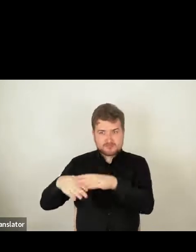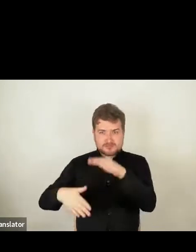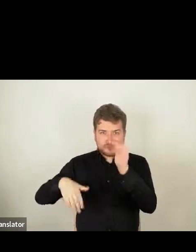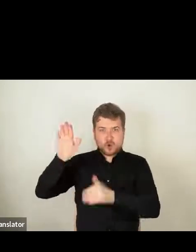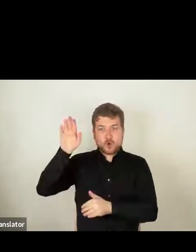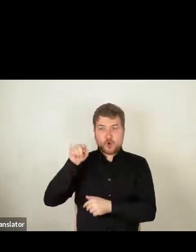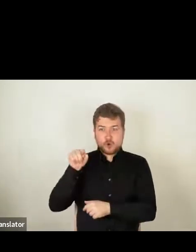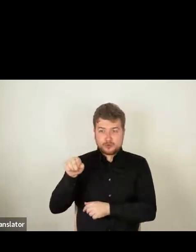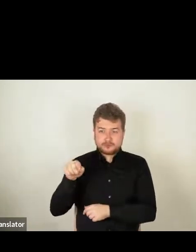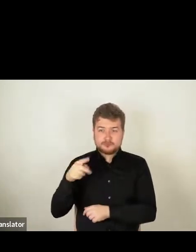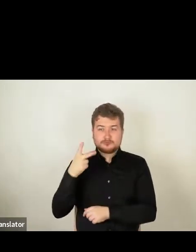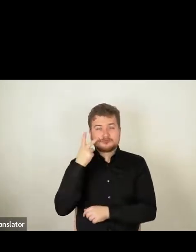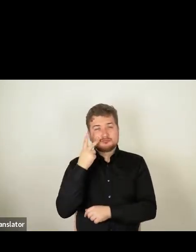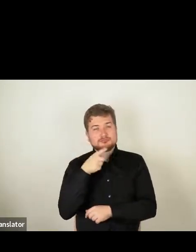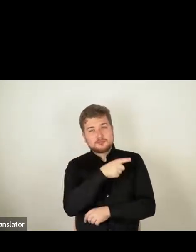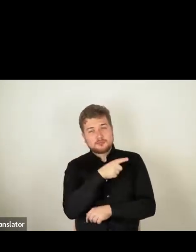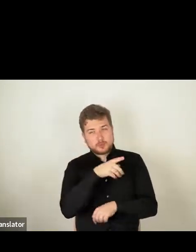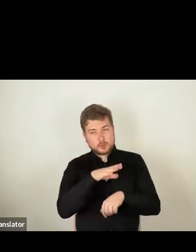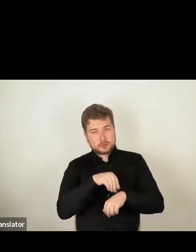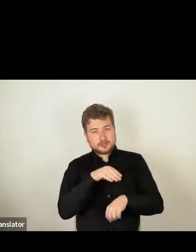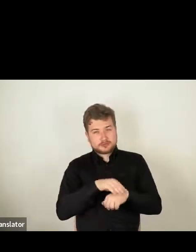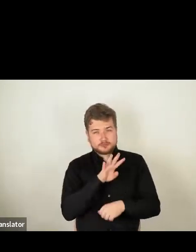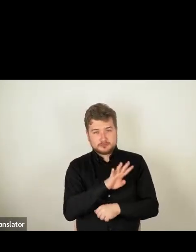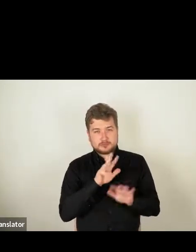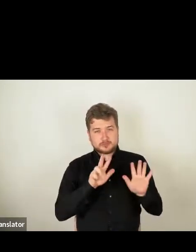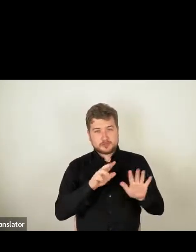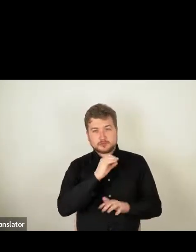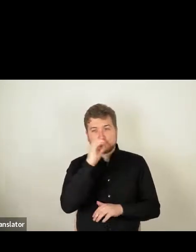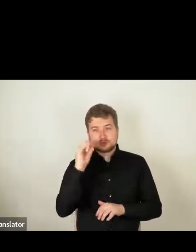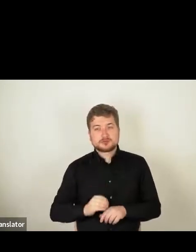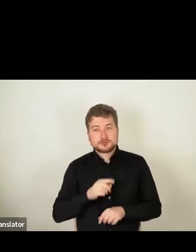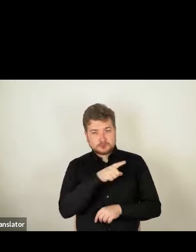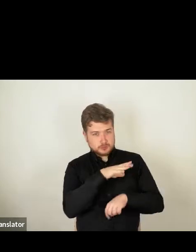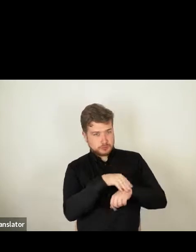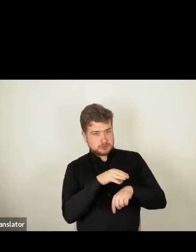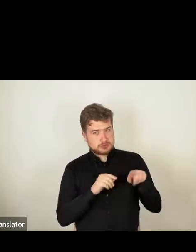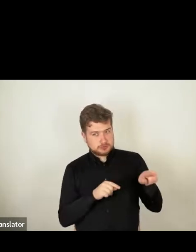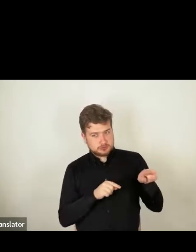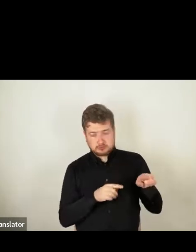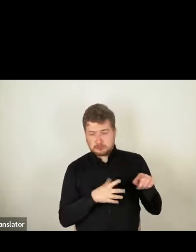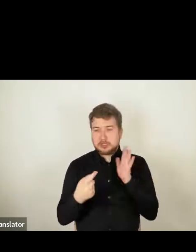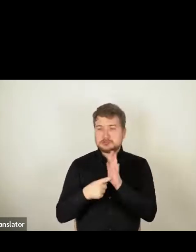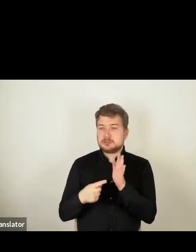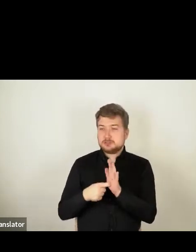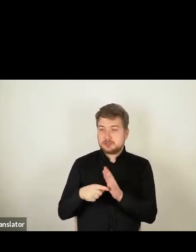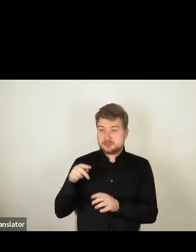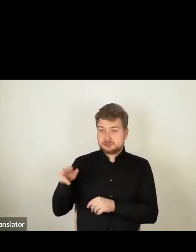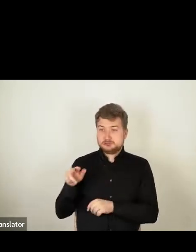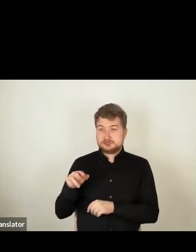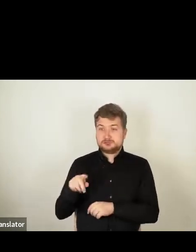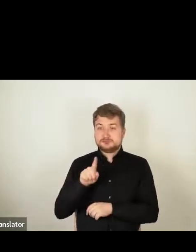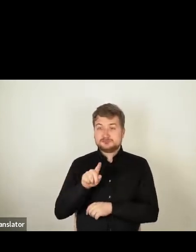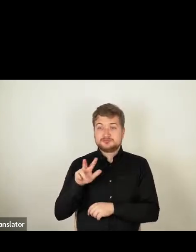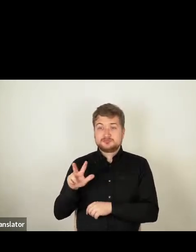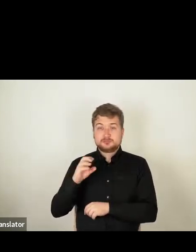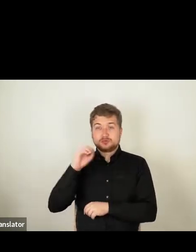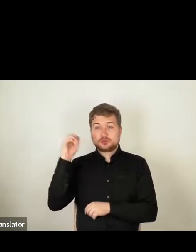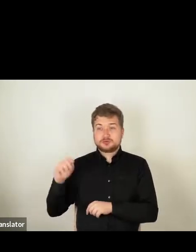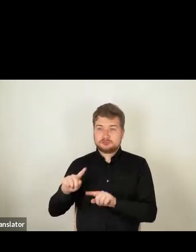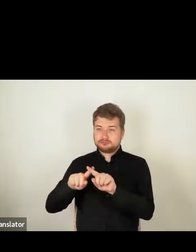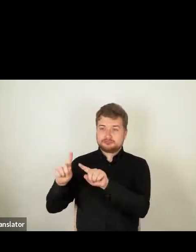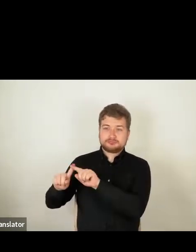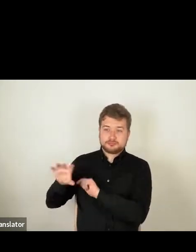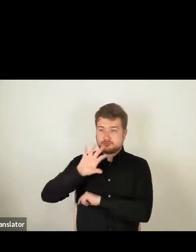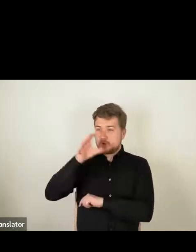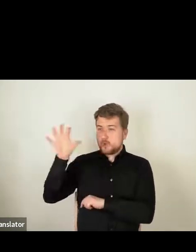Sweden to 13% in some of our other OSCE states, that we do not have a balance